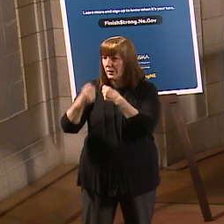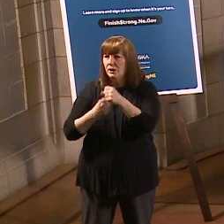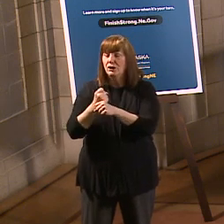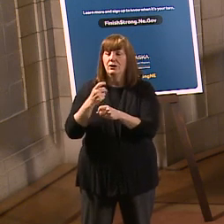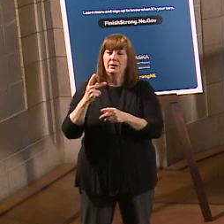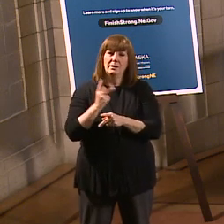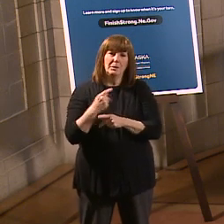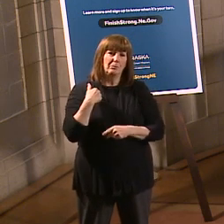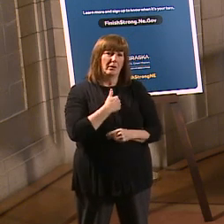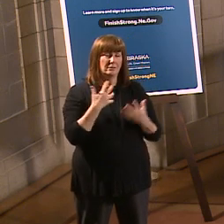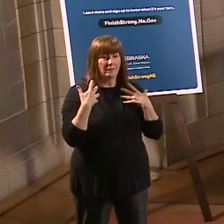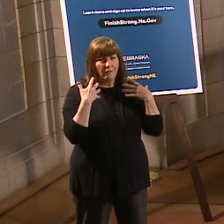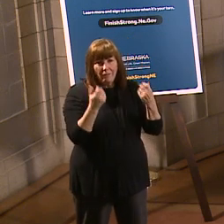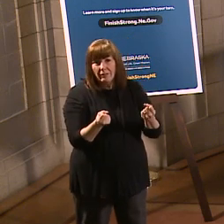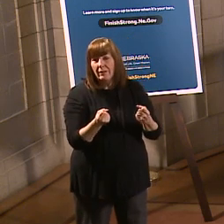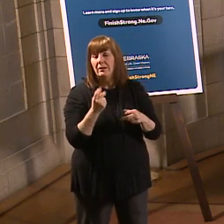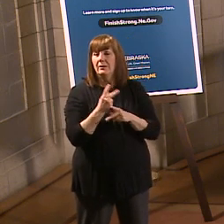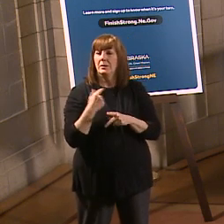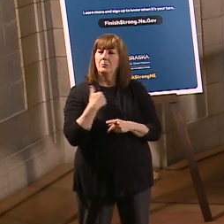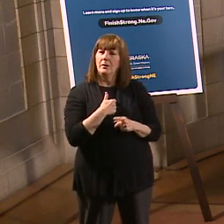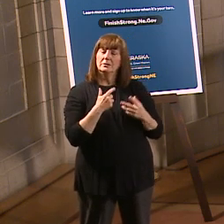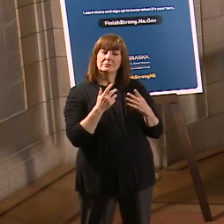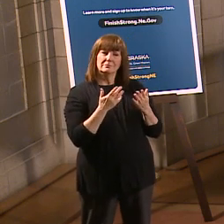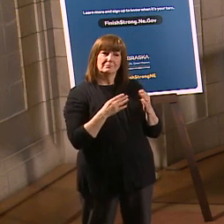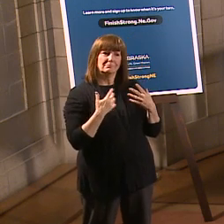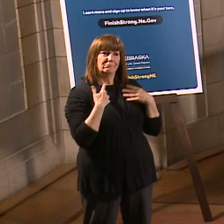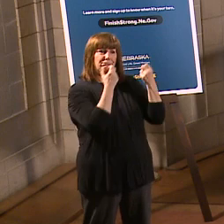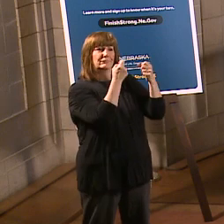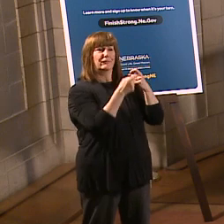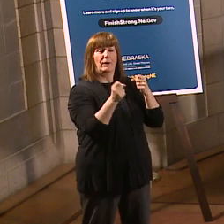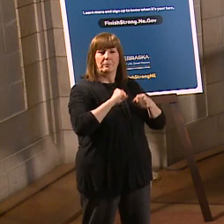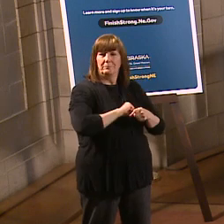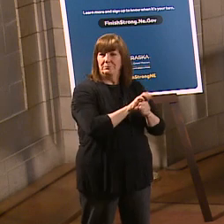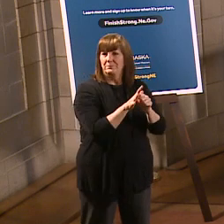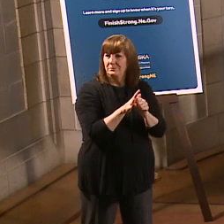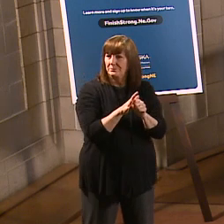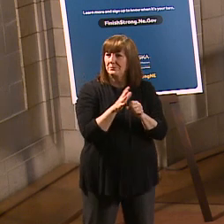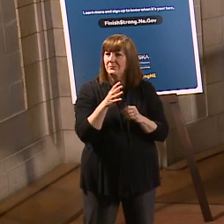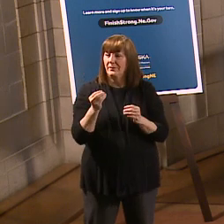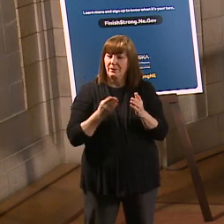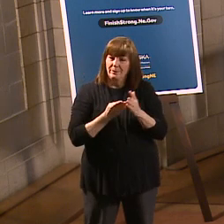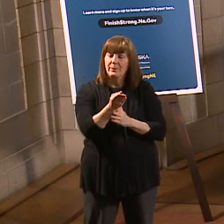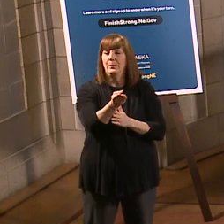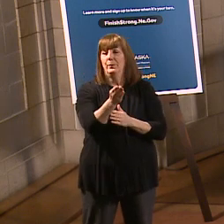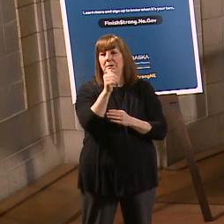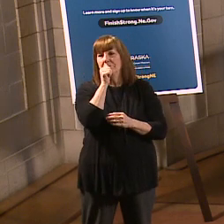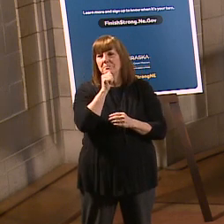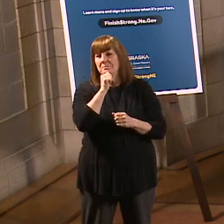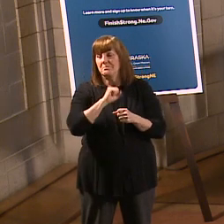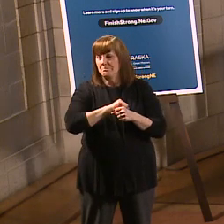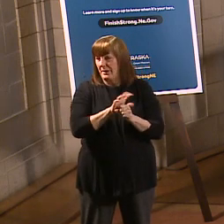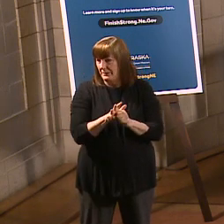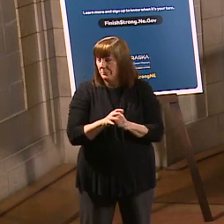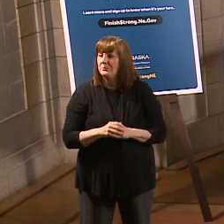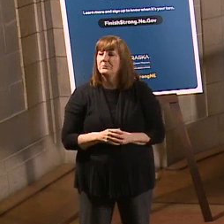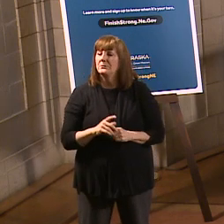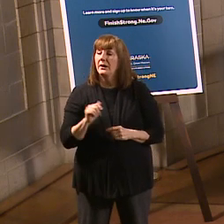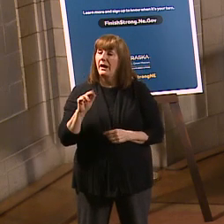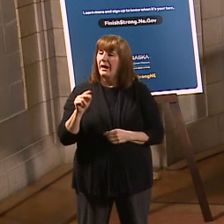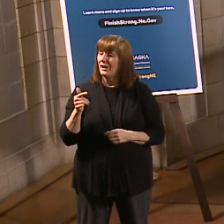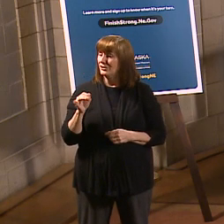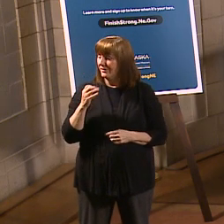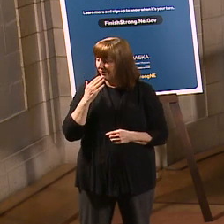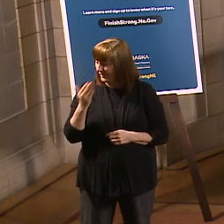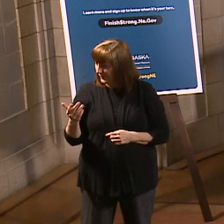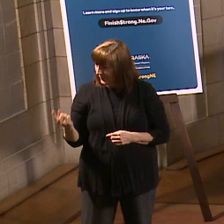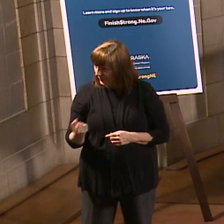all healthy and to help us recover from the coronavirus and get us through this pandemic. We very much appreciate it. And Angie, as always, thank you